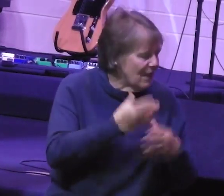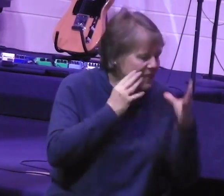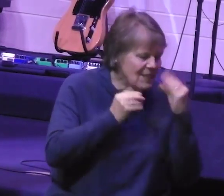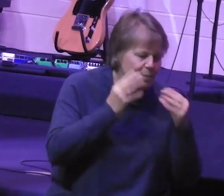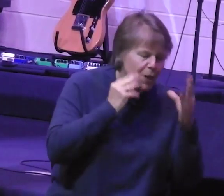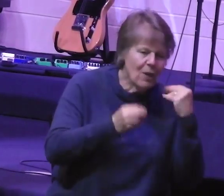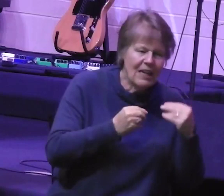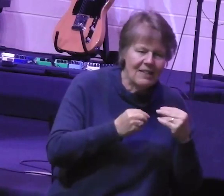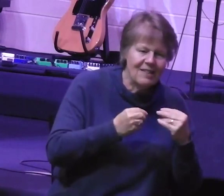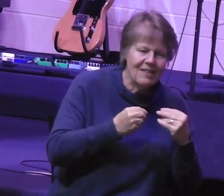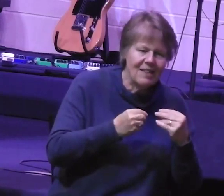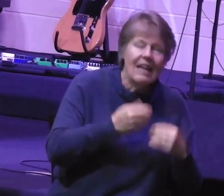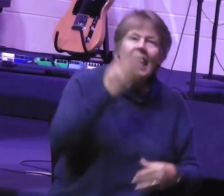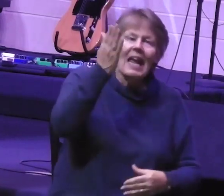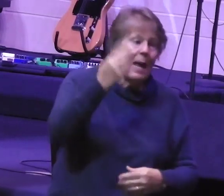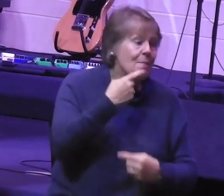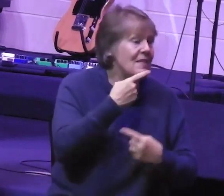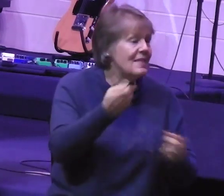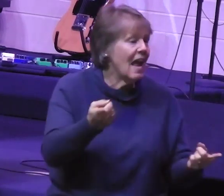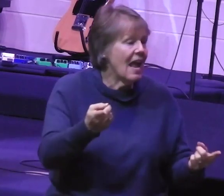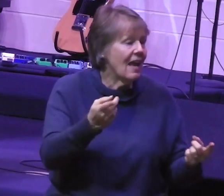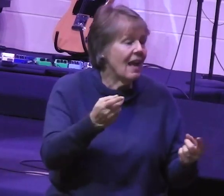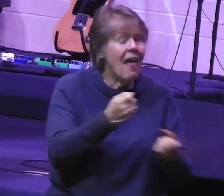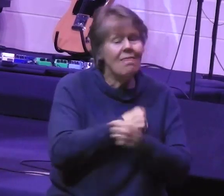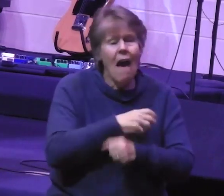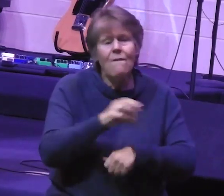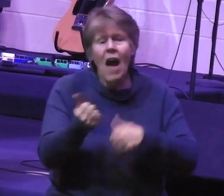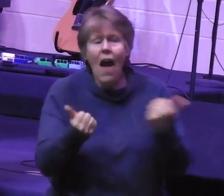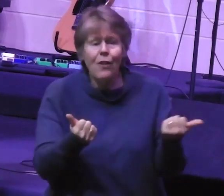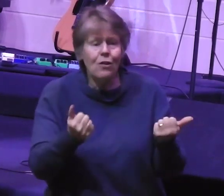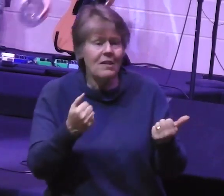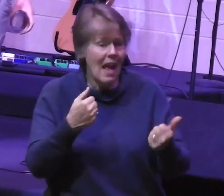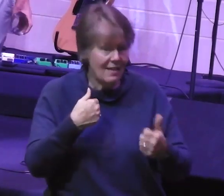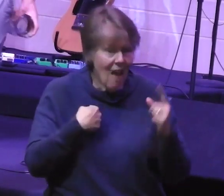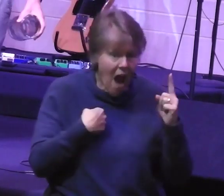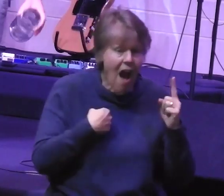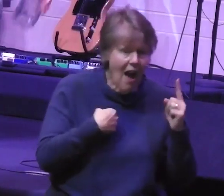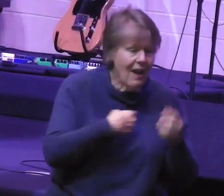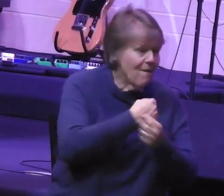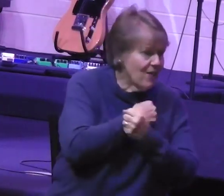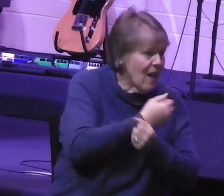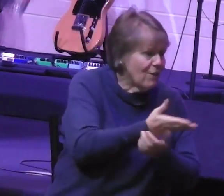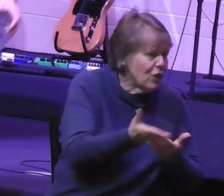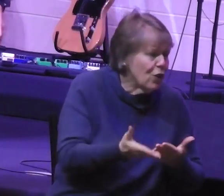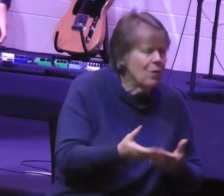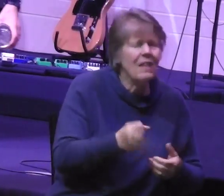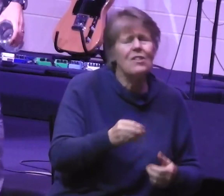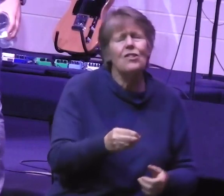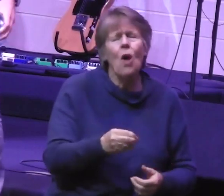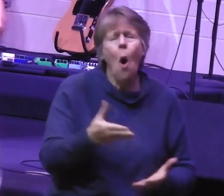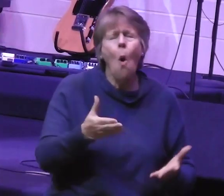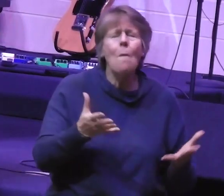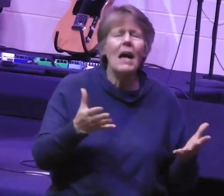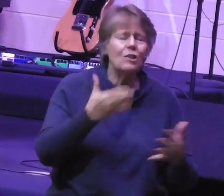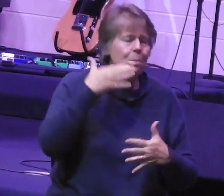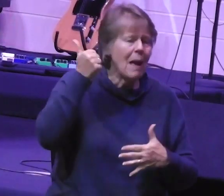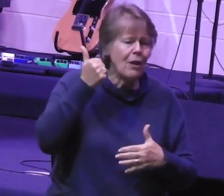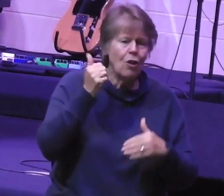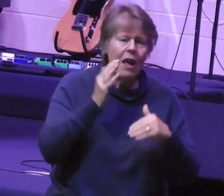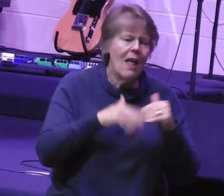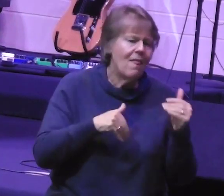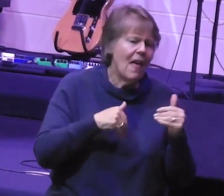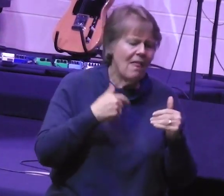gosh, that's so much better than this messed up, broken forms of relationship and religion in the world. It's so much better. But then